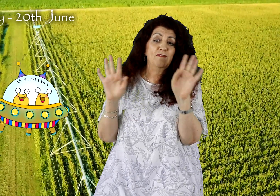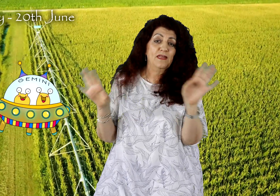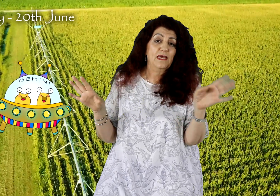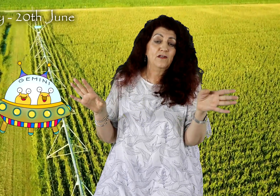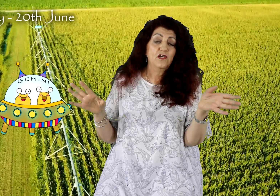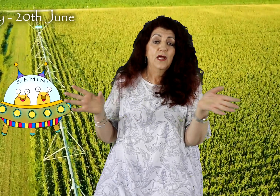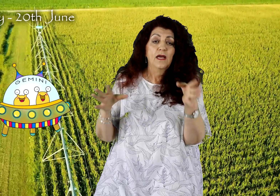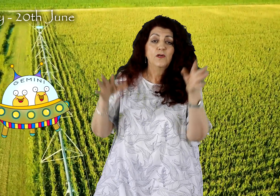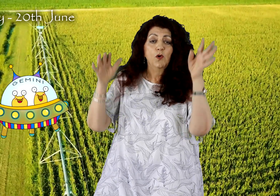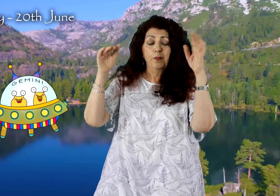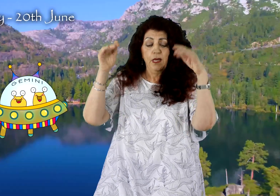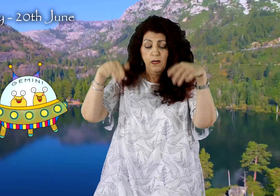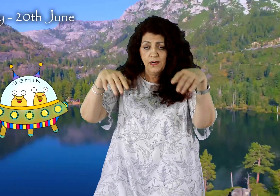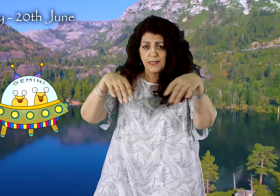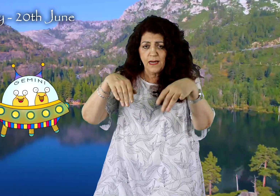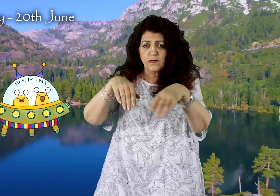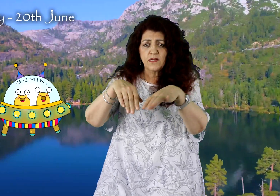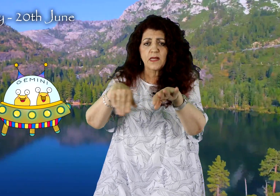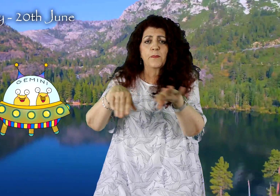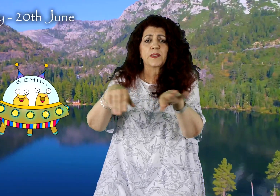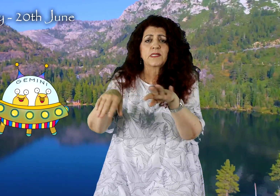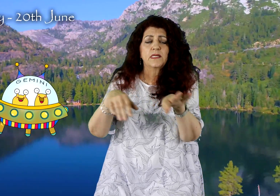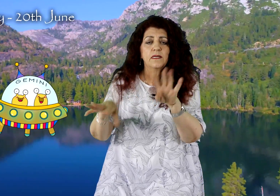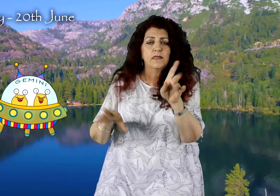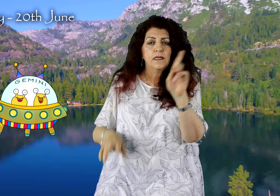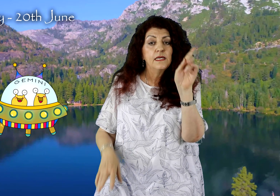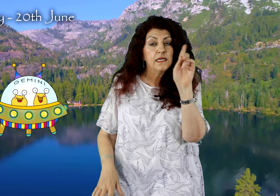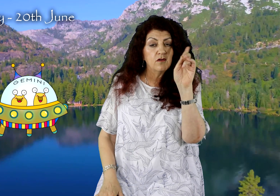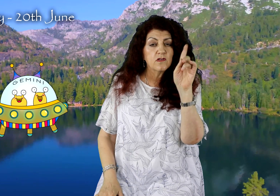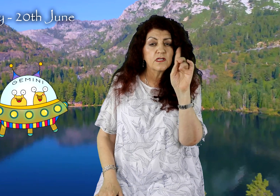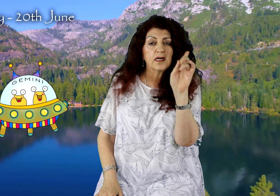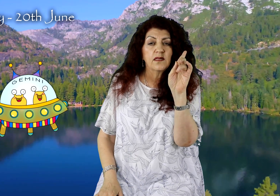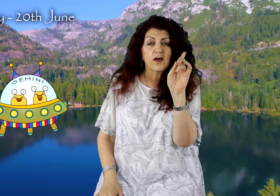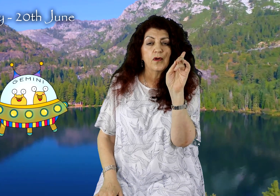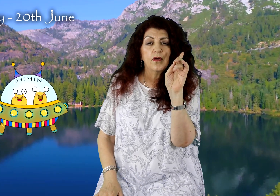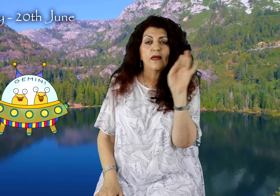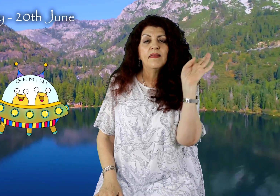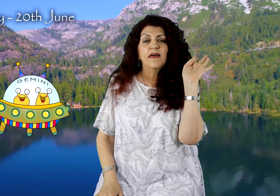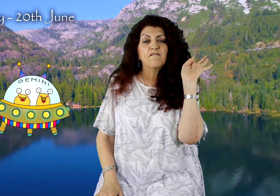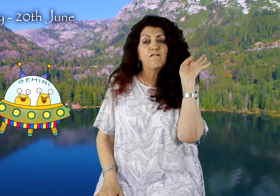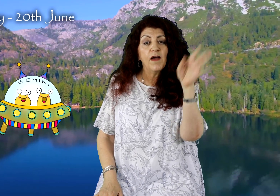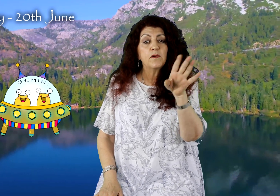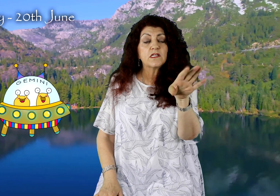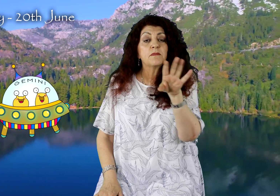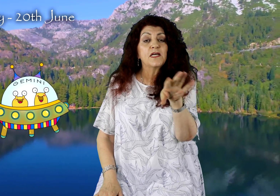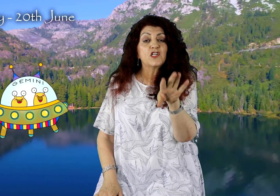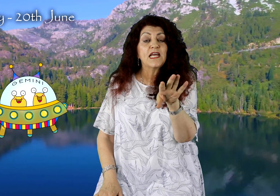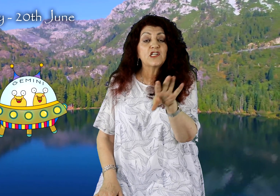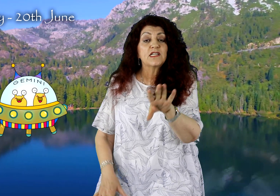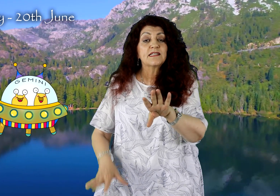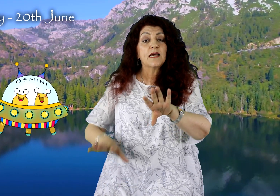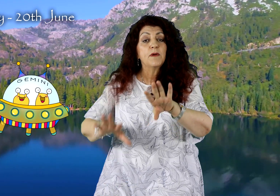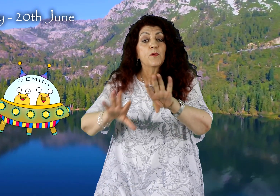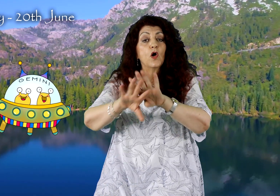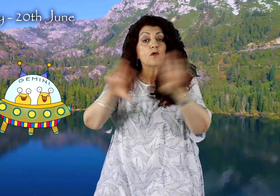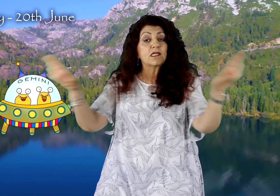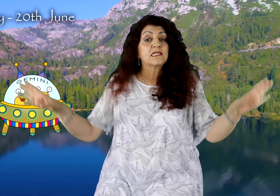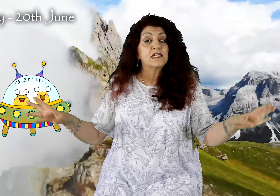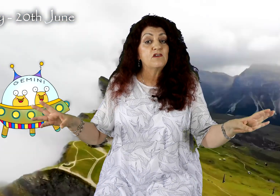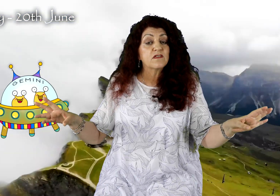the edge, and you're peering down into the abyss. Interestingly though, that fabulous imagination has come up with a whole series of